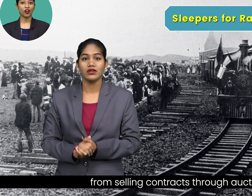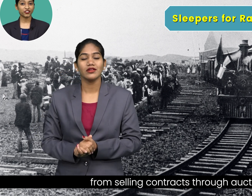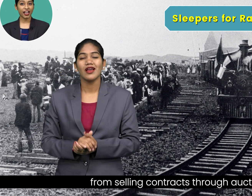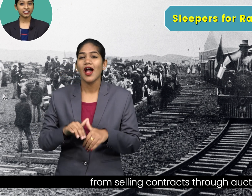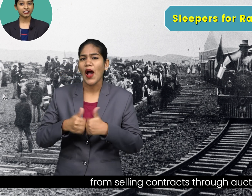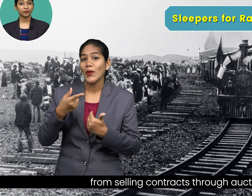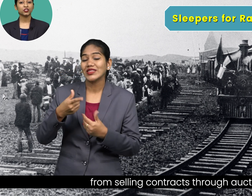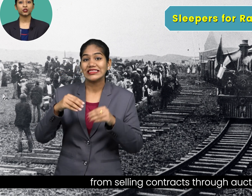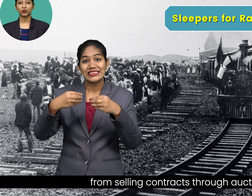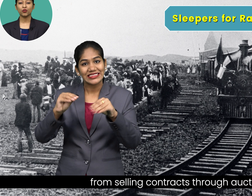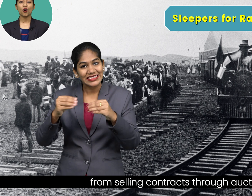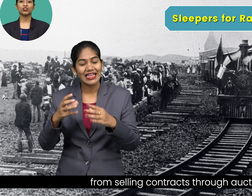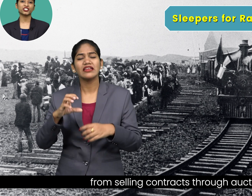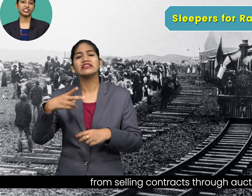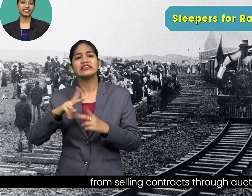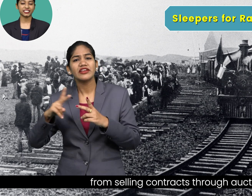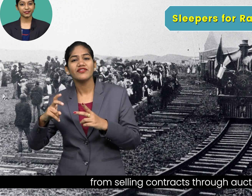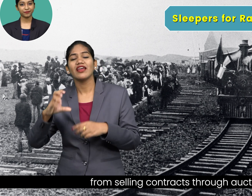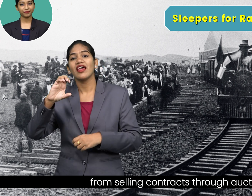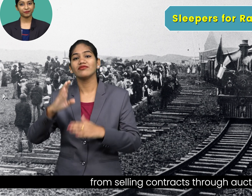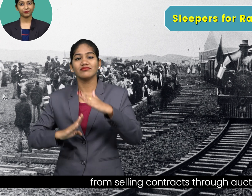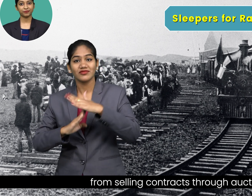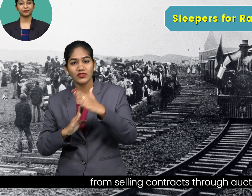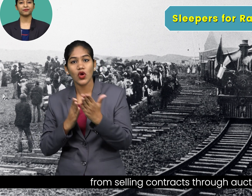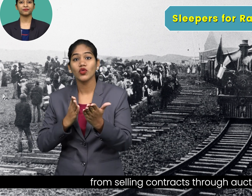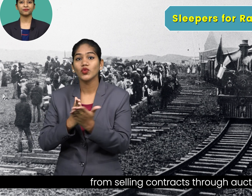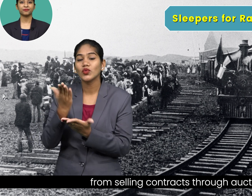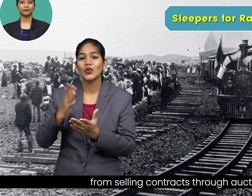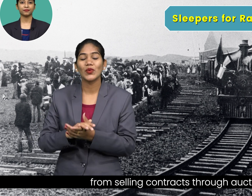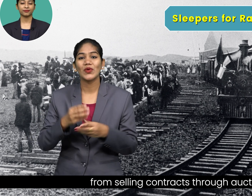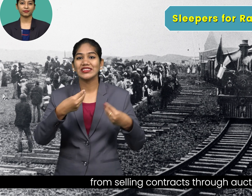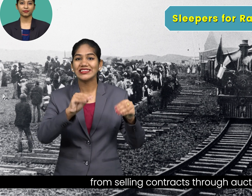selling contracts through auctions.